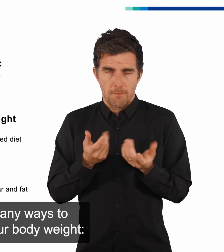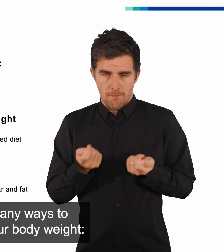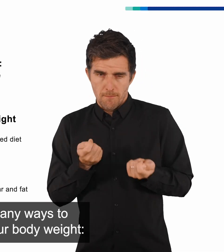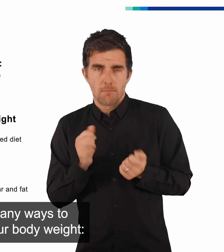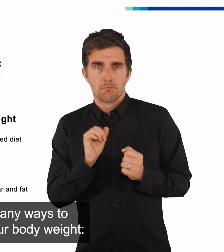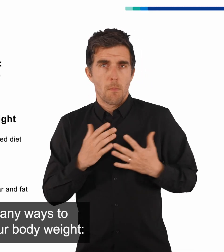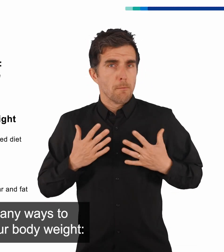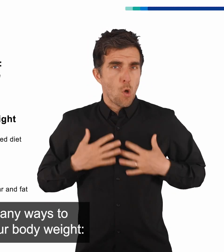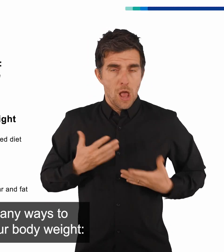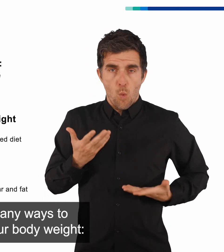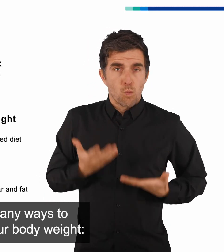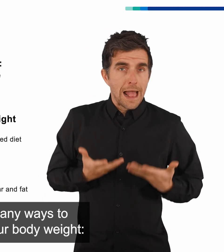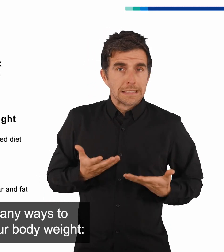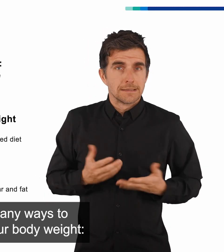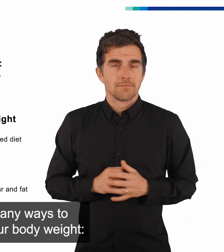fat.